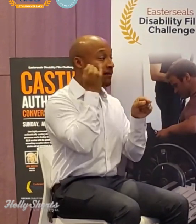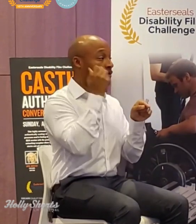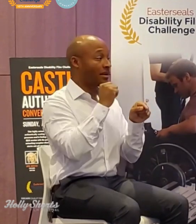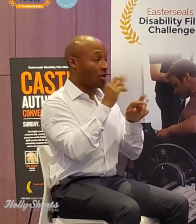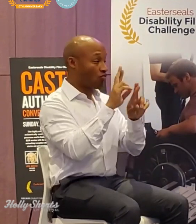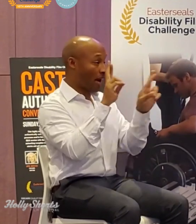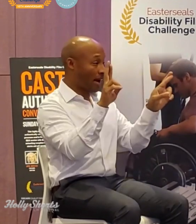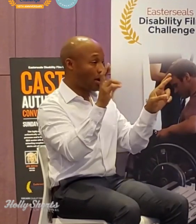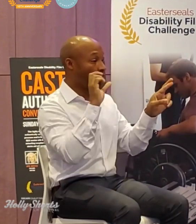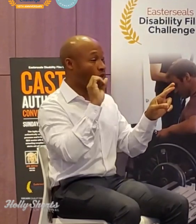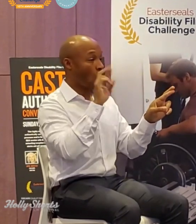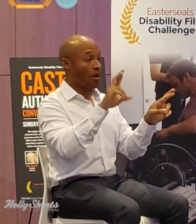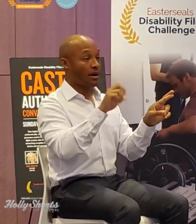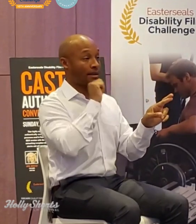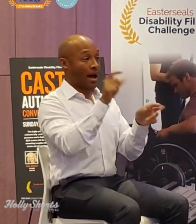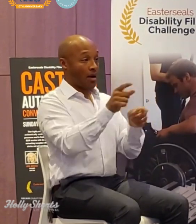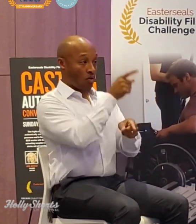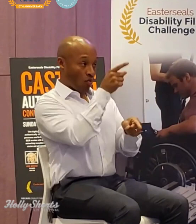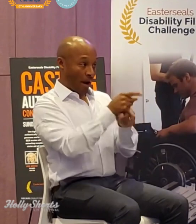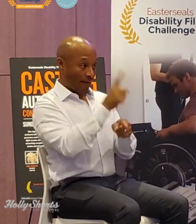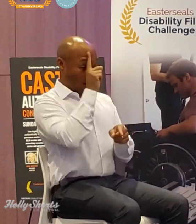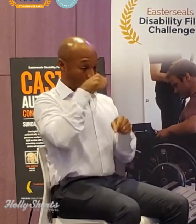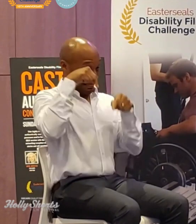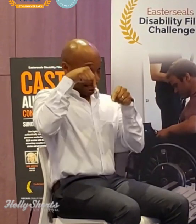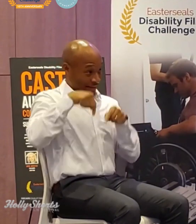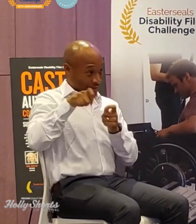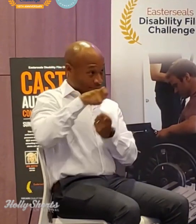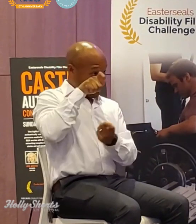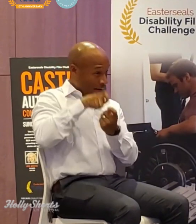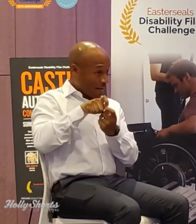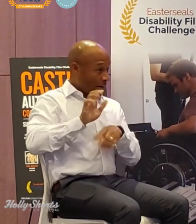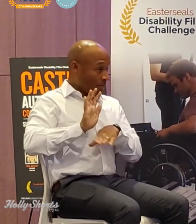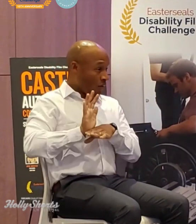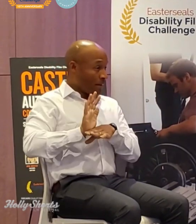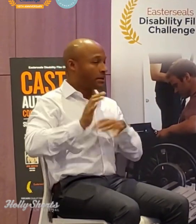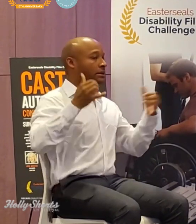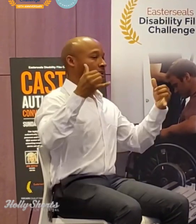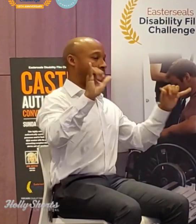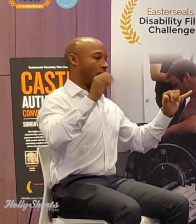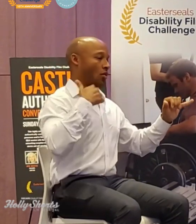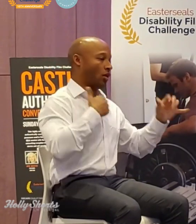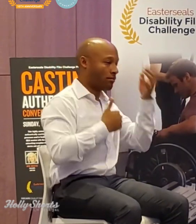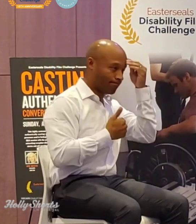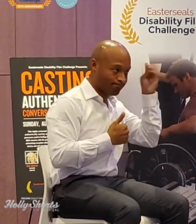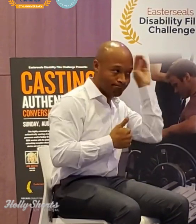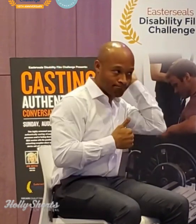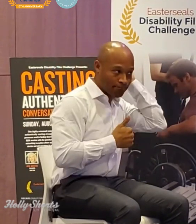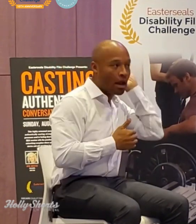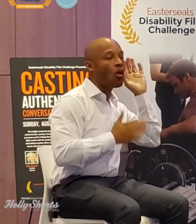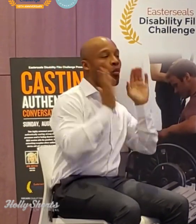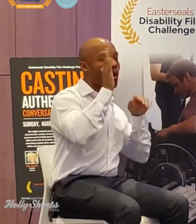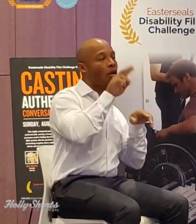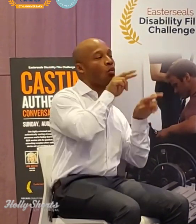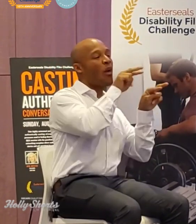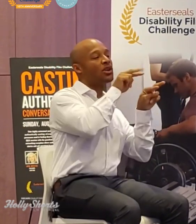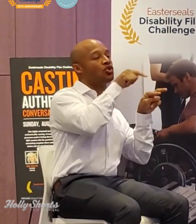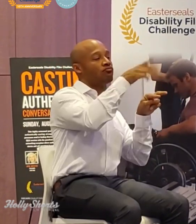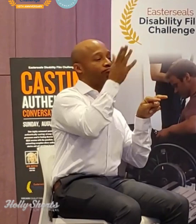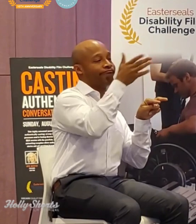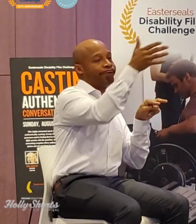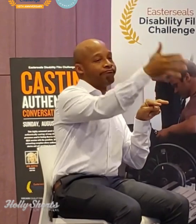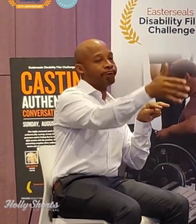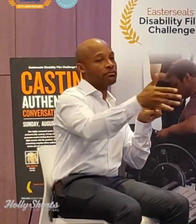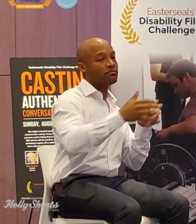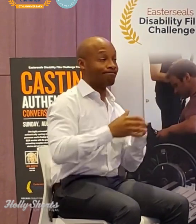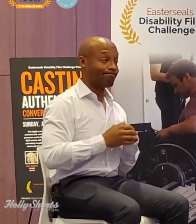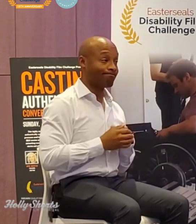thing, you better believe that we keep tabs on you and we keep you in mind for specific things. And I think now more than ever, I think that between us